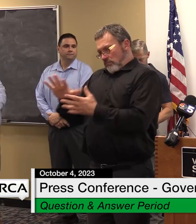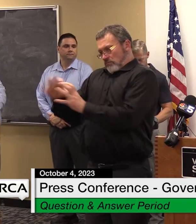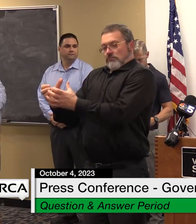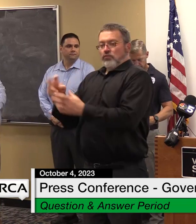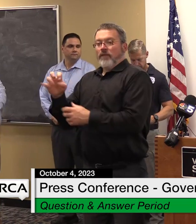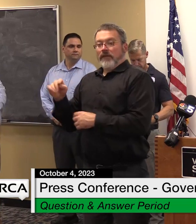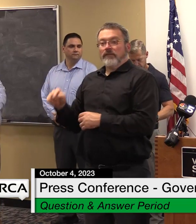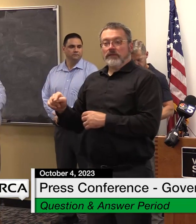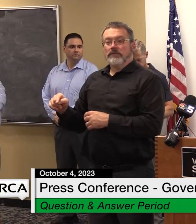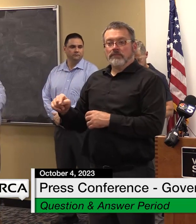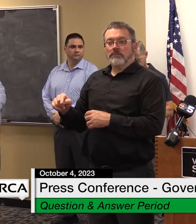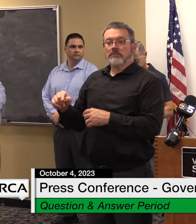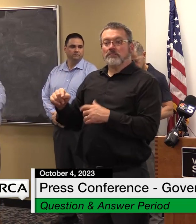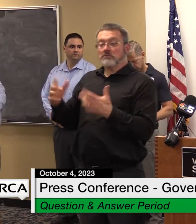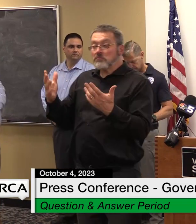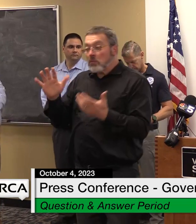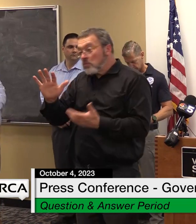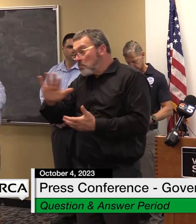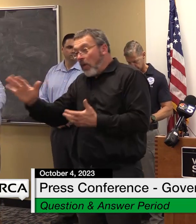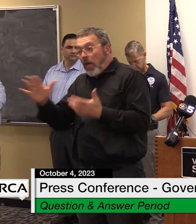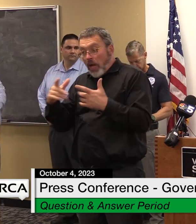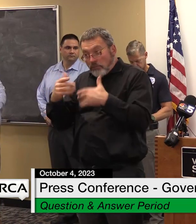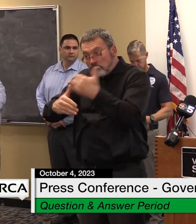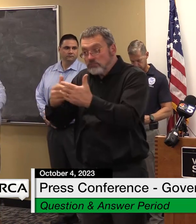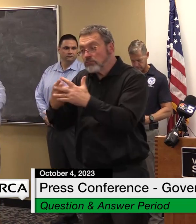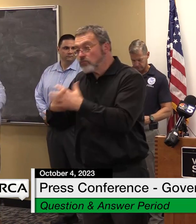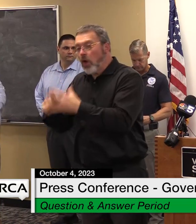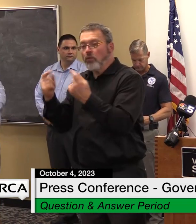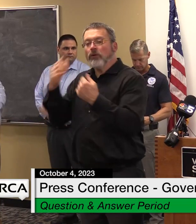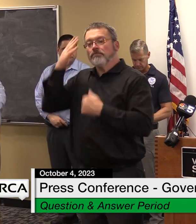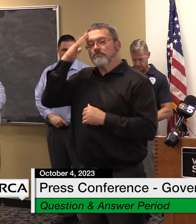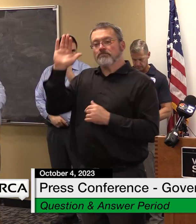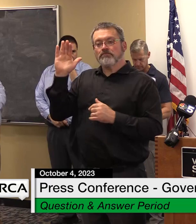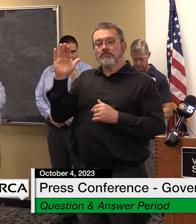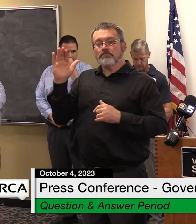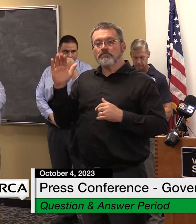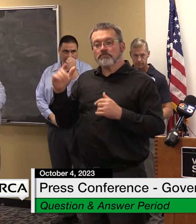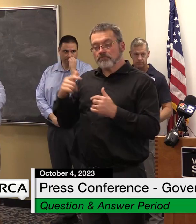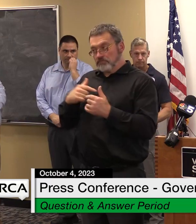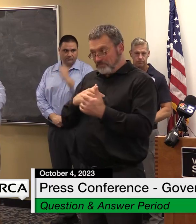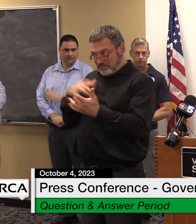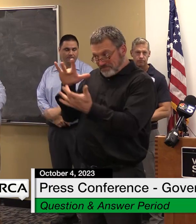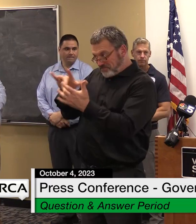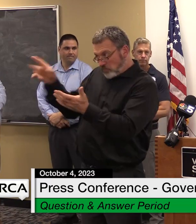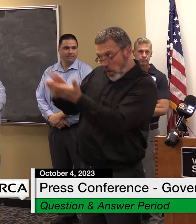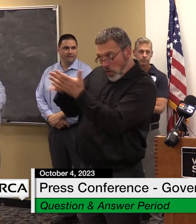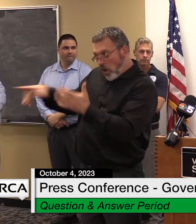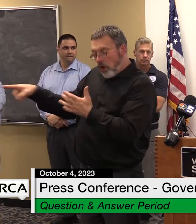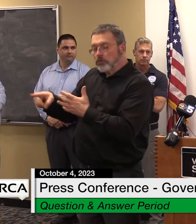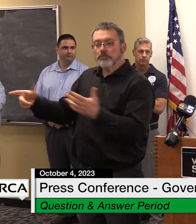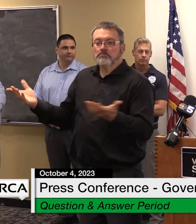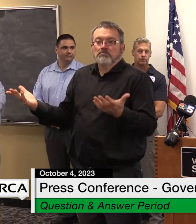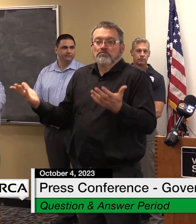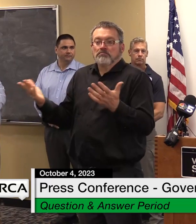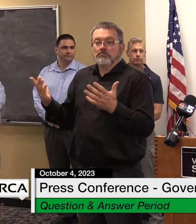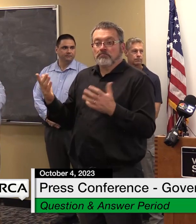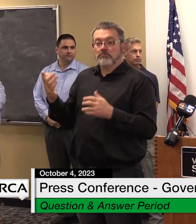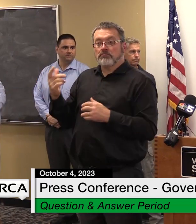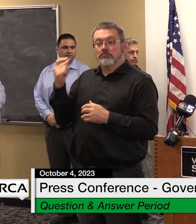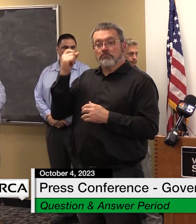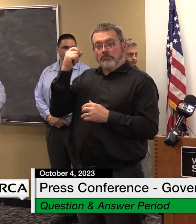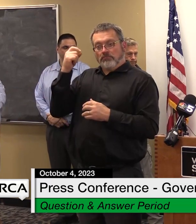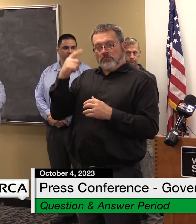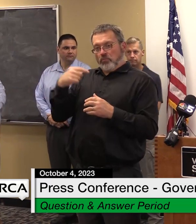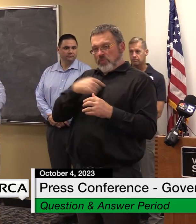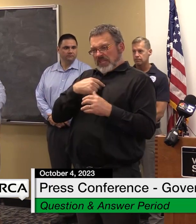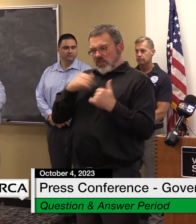right now. We don't know if they're in contact with a contractor, but we're diving in a little bit deeper